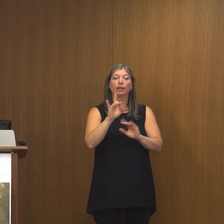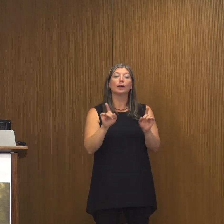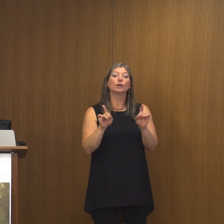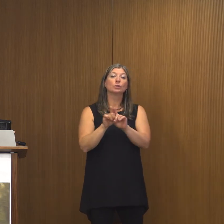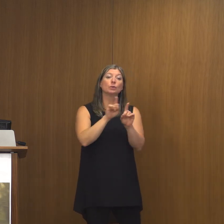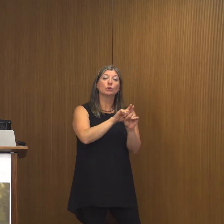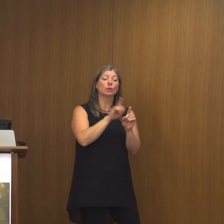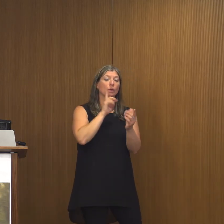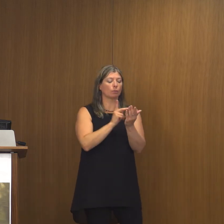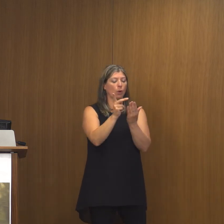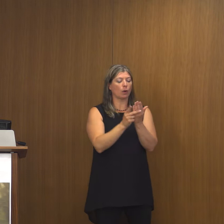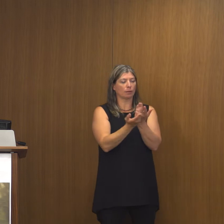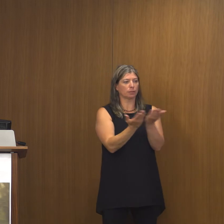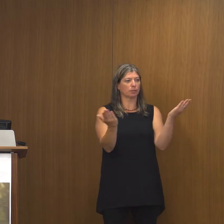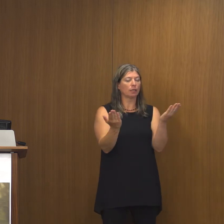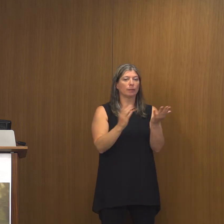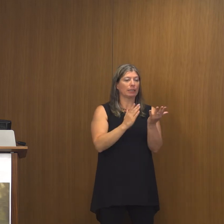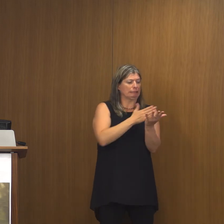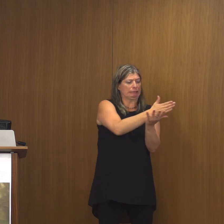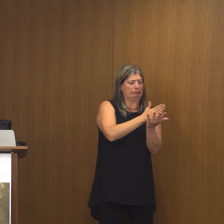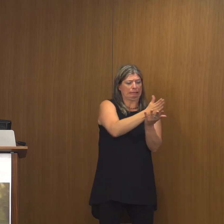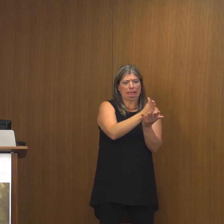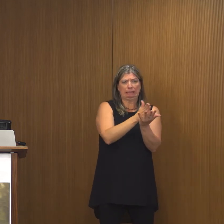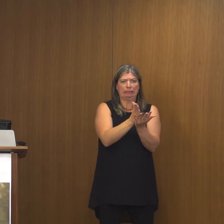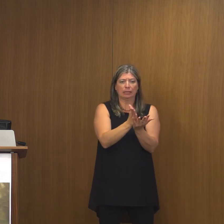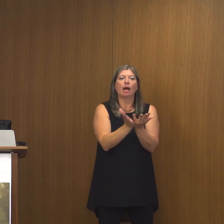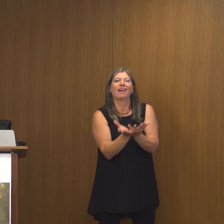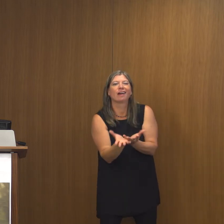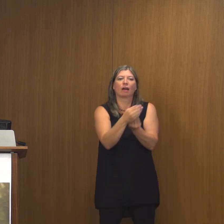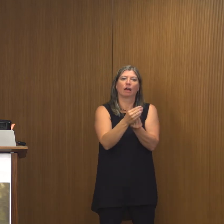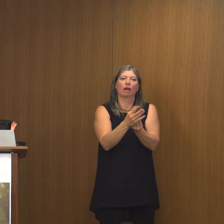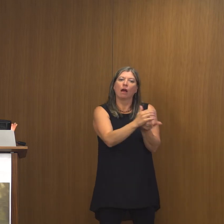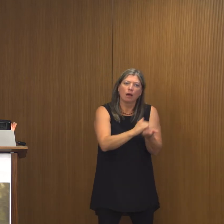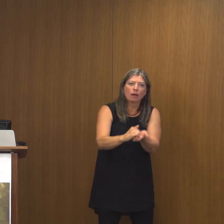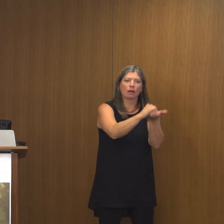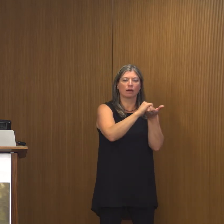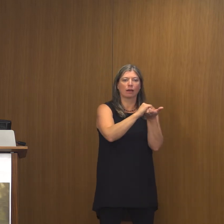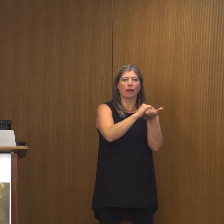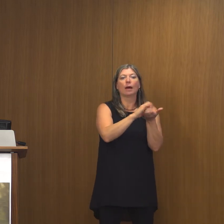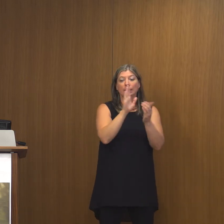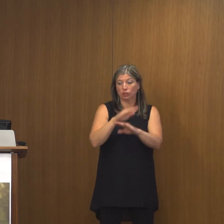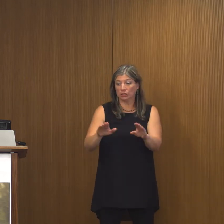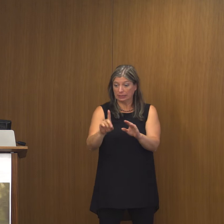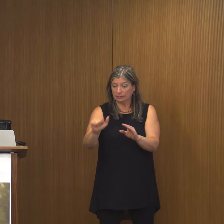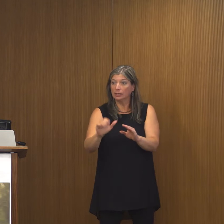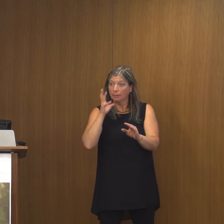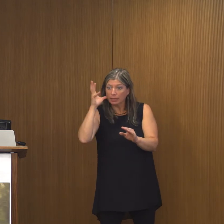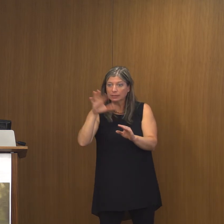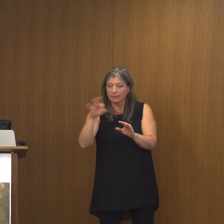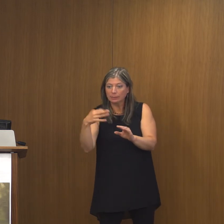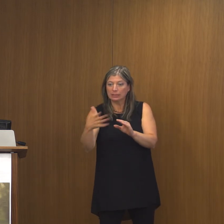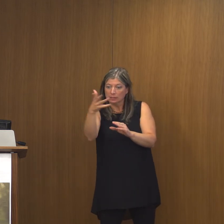programs, so across departments, having the issue of children with disabilities be a priority in any development that is being done.